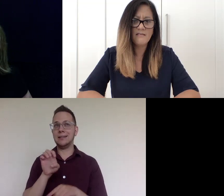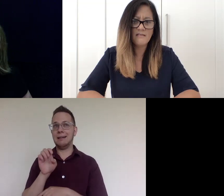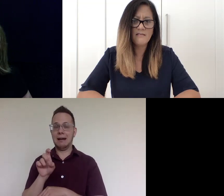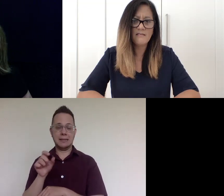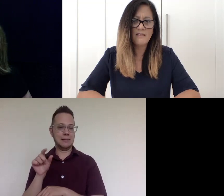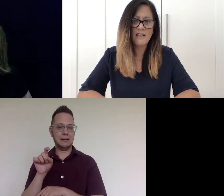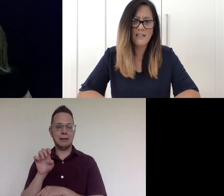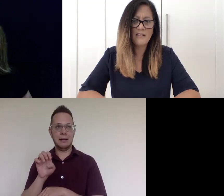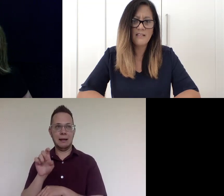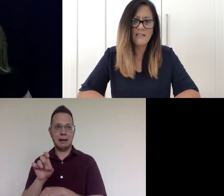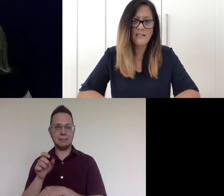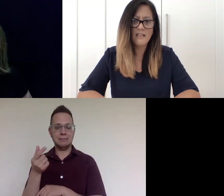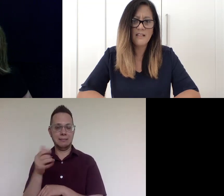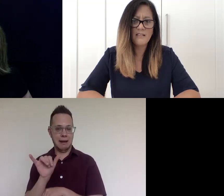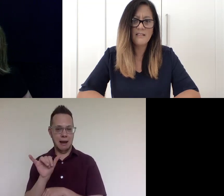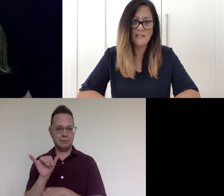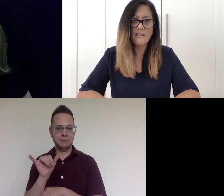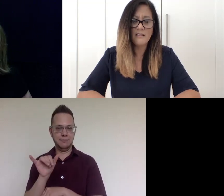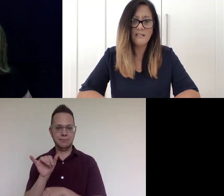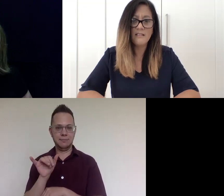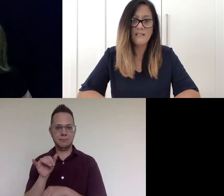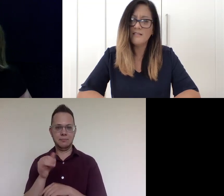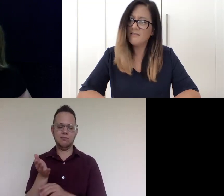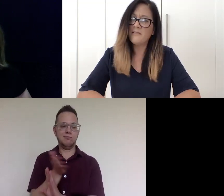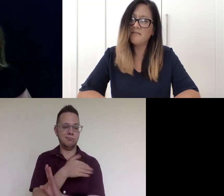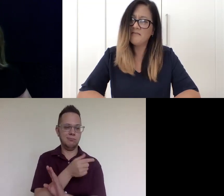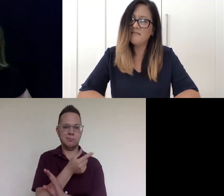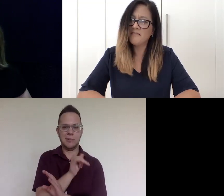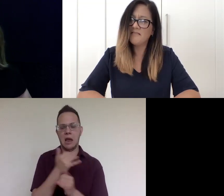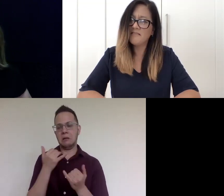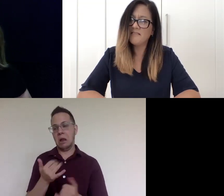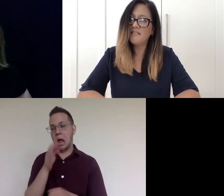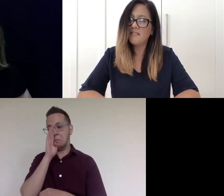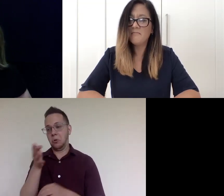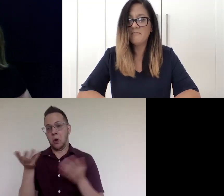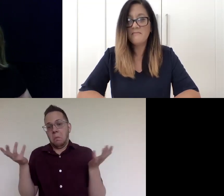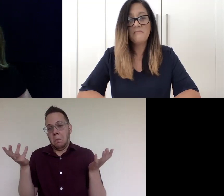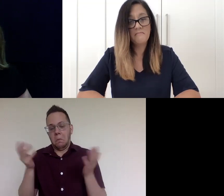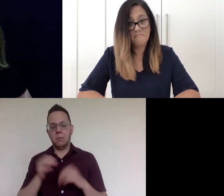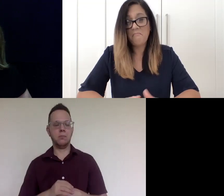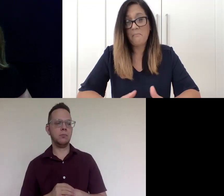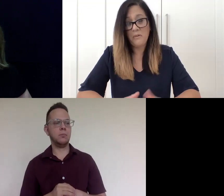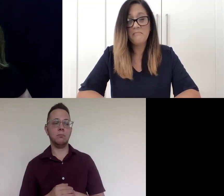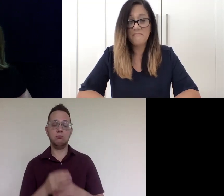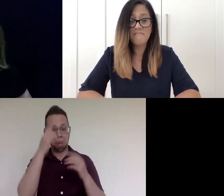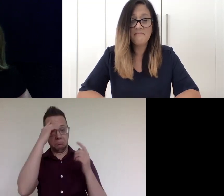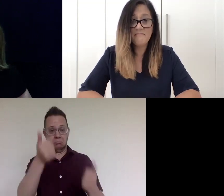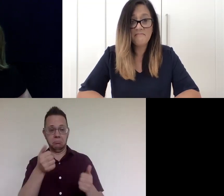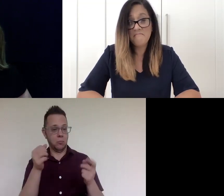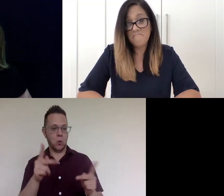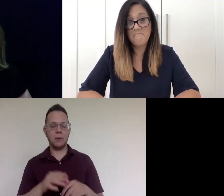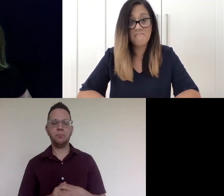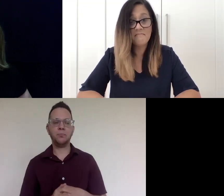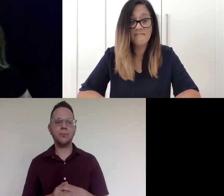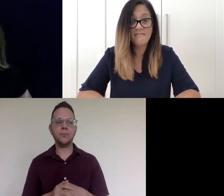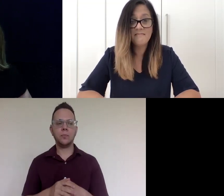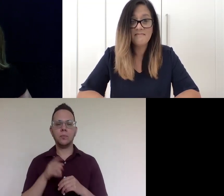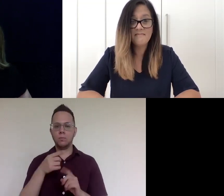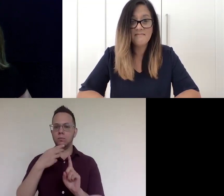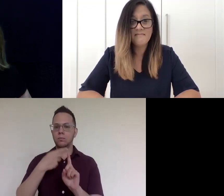primary language. And the person identified as ex-gay, that they used to be gay and now they were